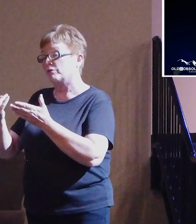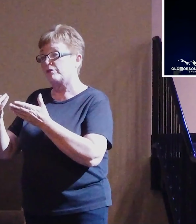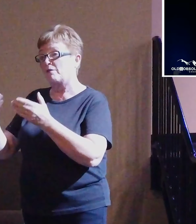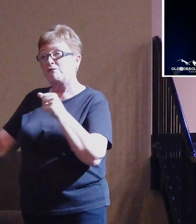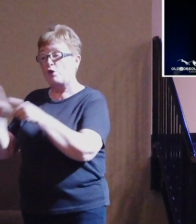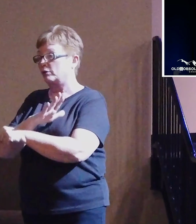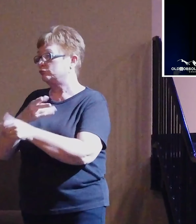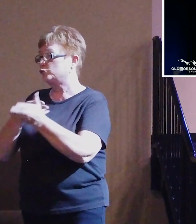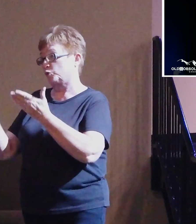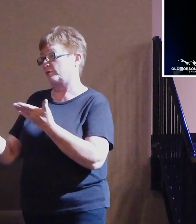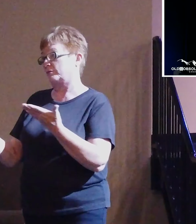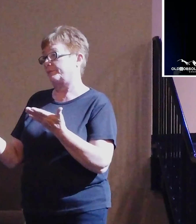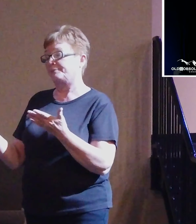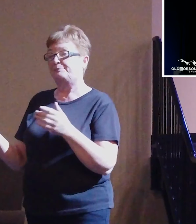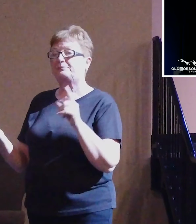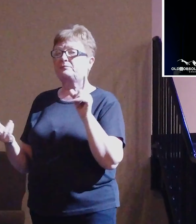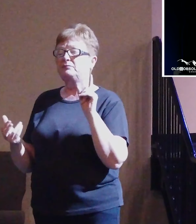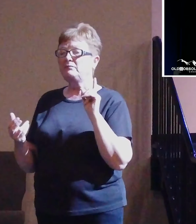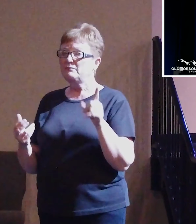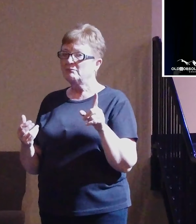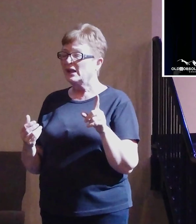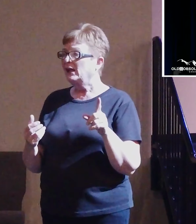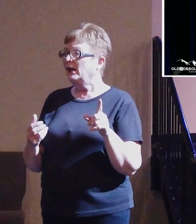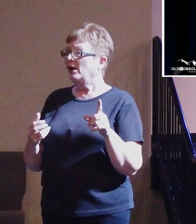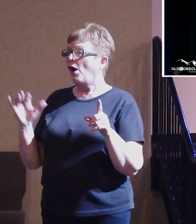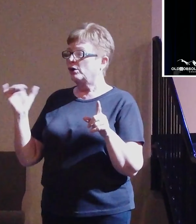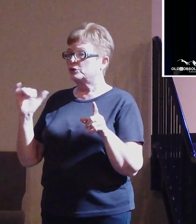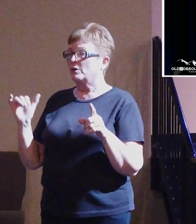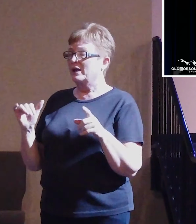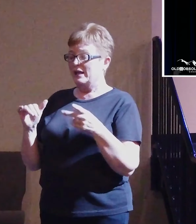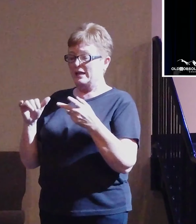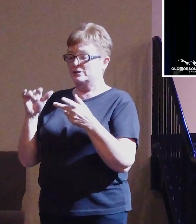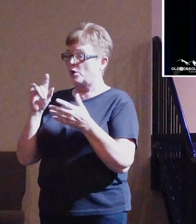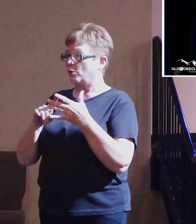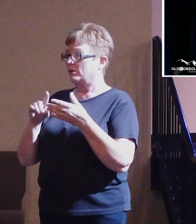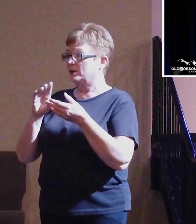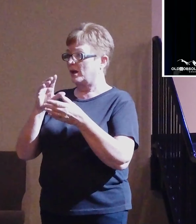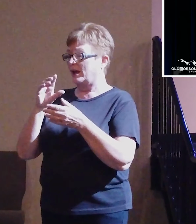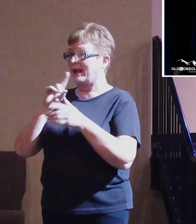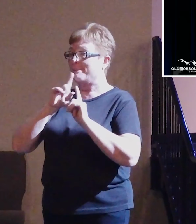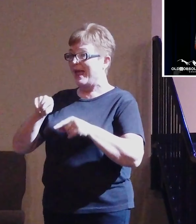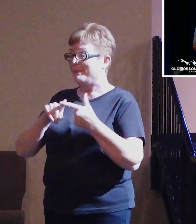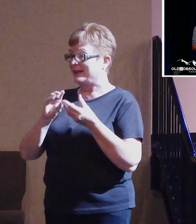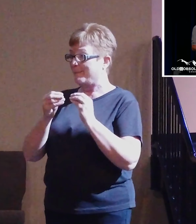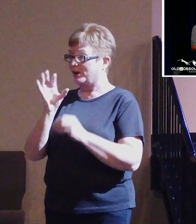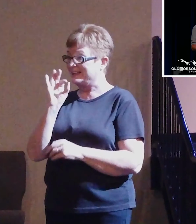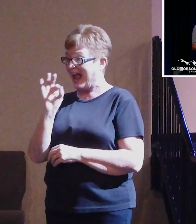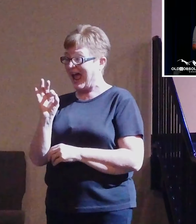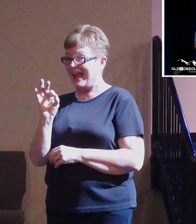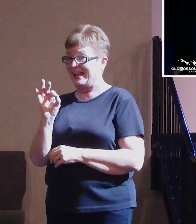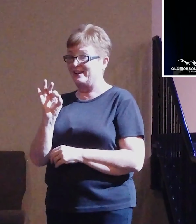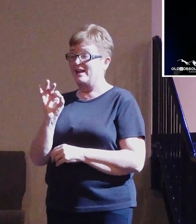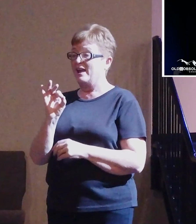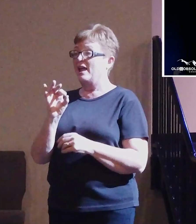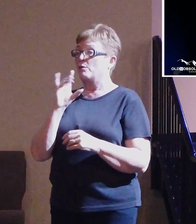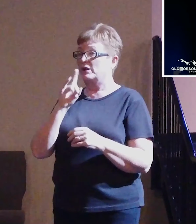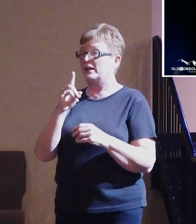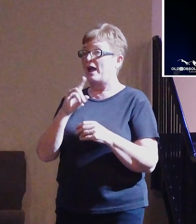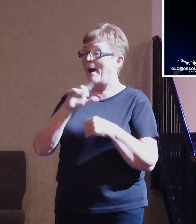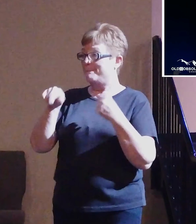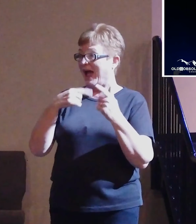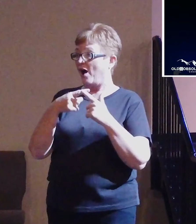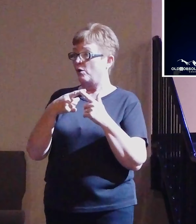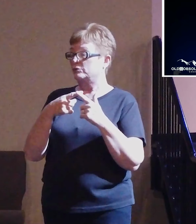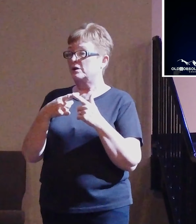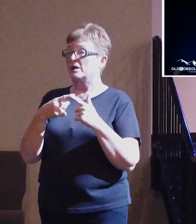to a second application of the commandment. So let me just say this again, the commandment primarily and fundamentally is about bearing